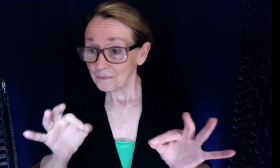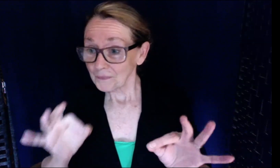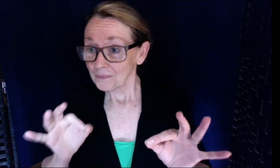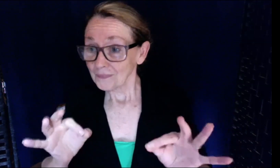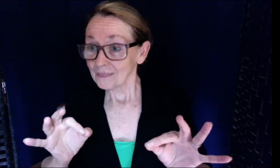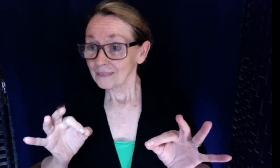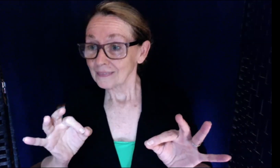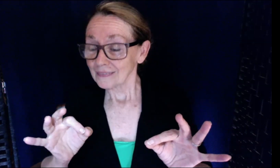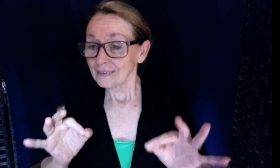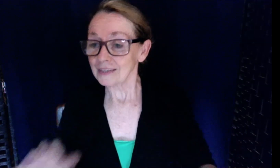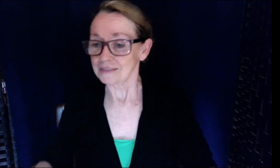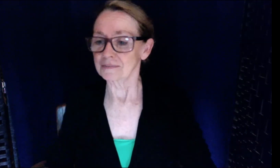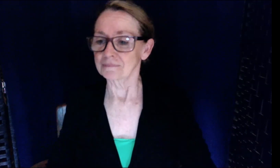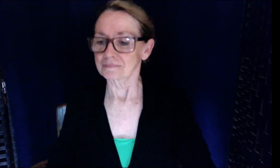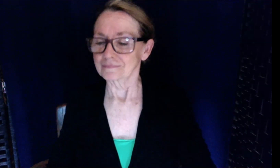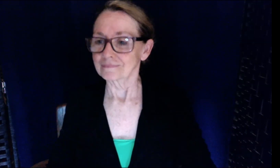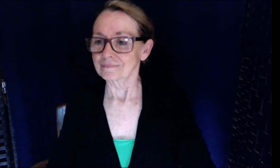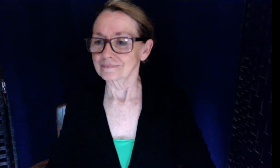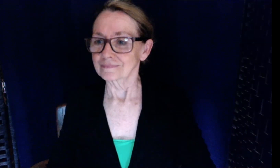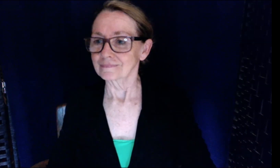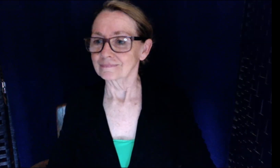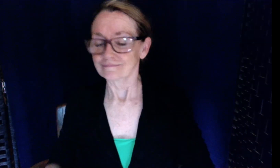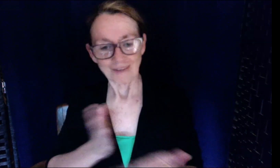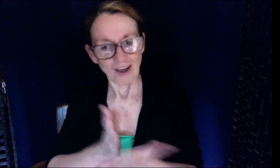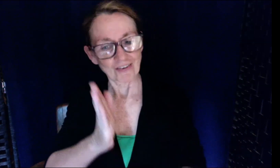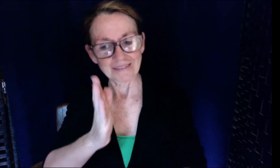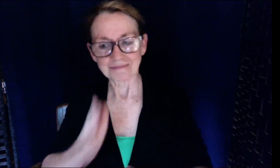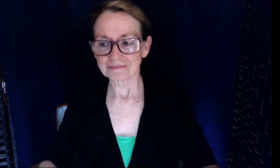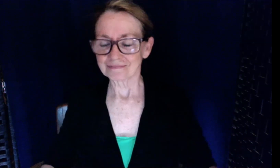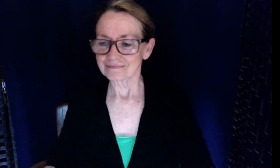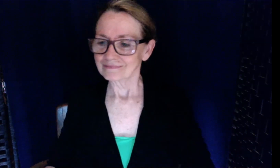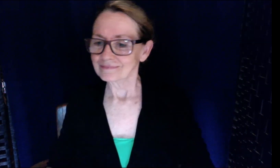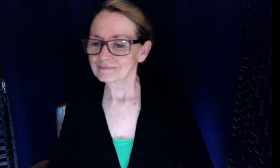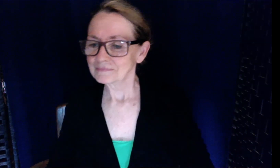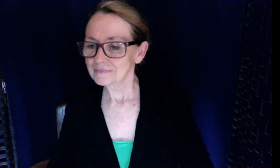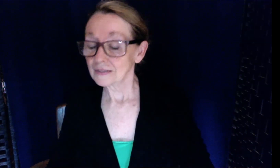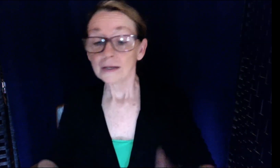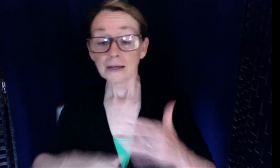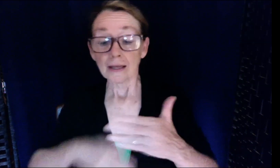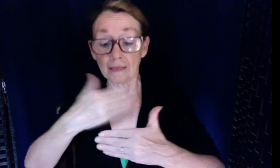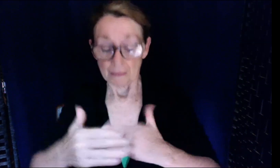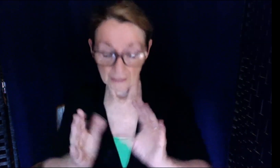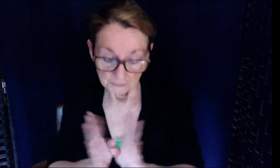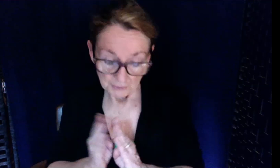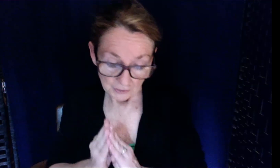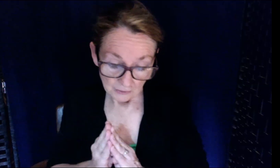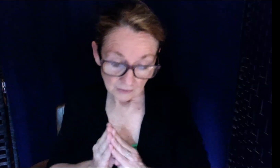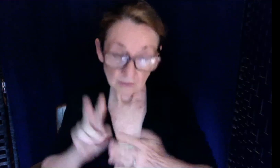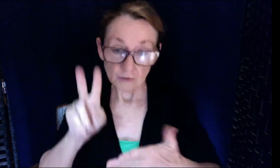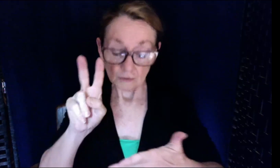Yep. Yes. Okay, all right. So the next meeting again will be in 2 weeks,